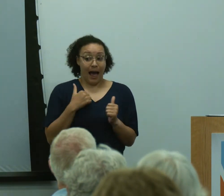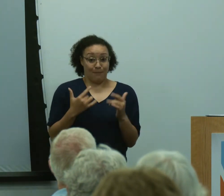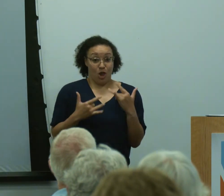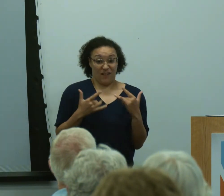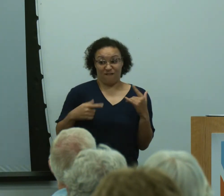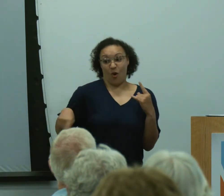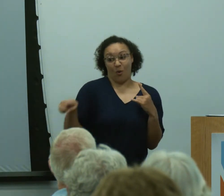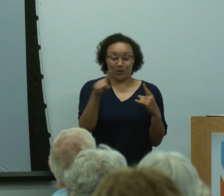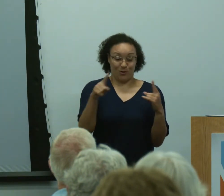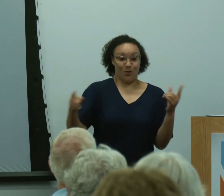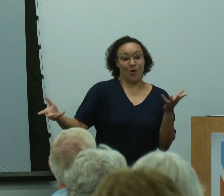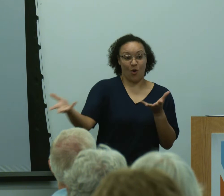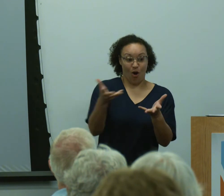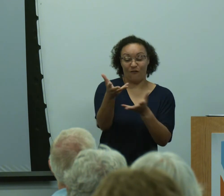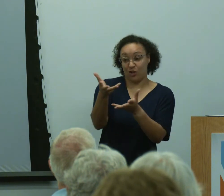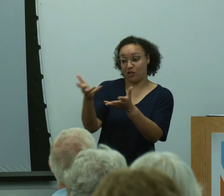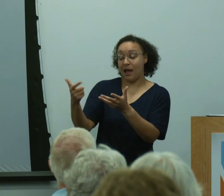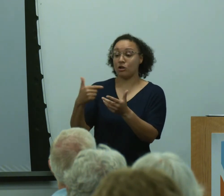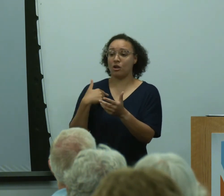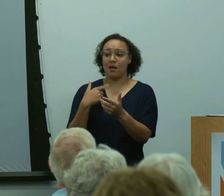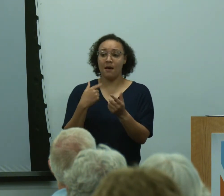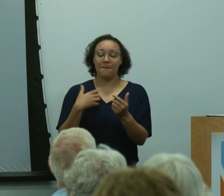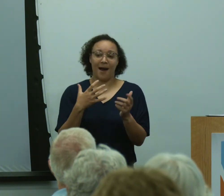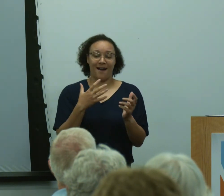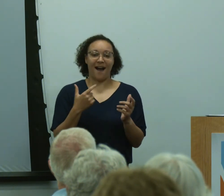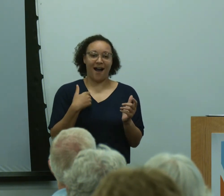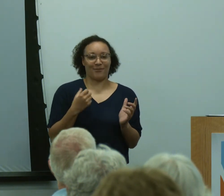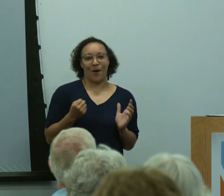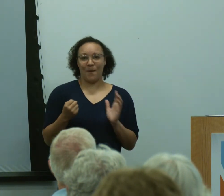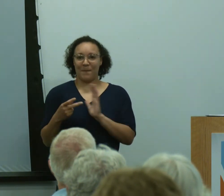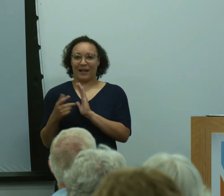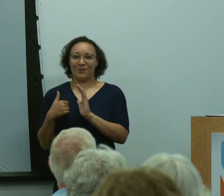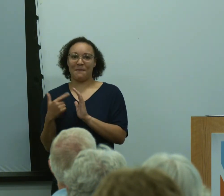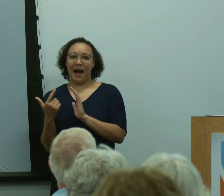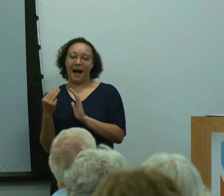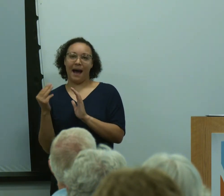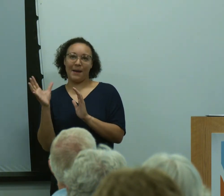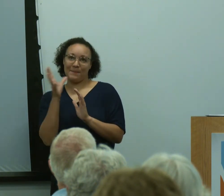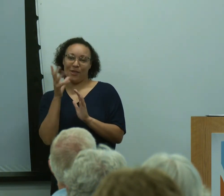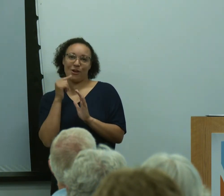but I would go back to my 99-year-old mother and say, you